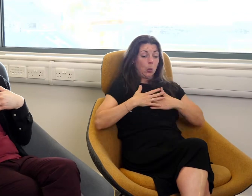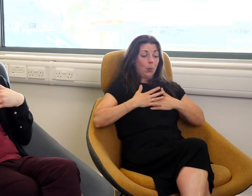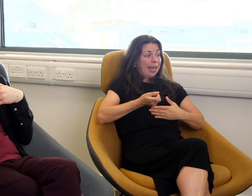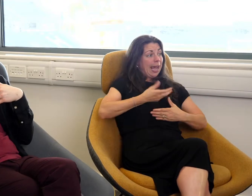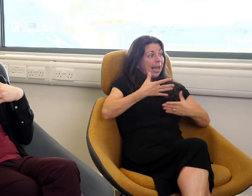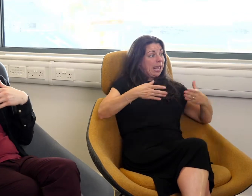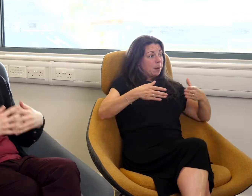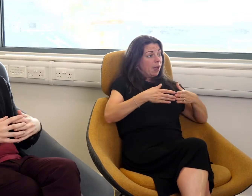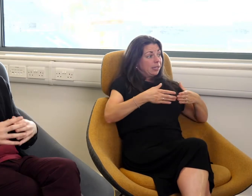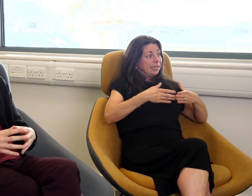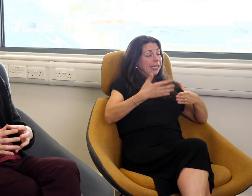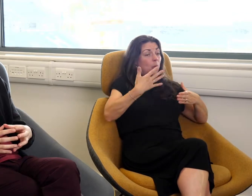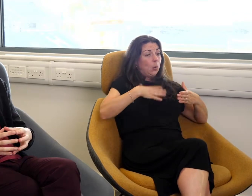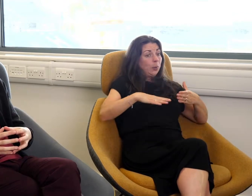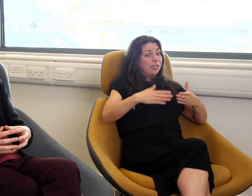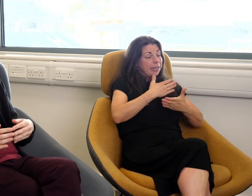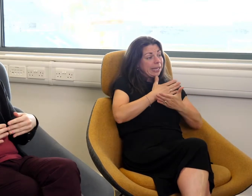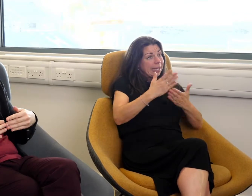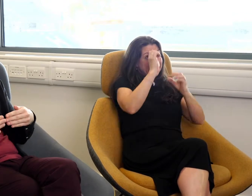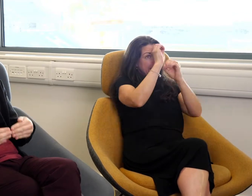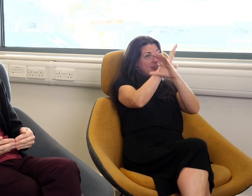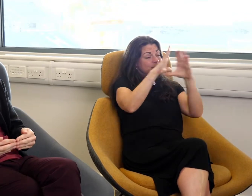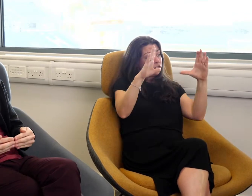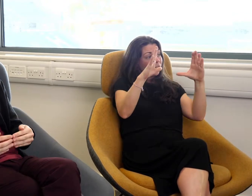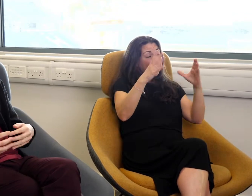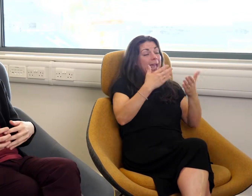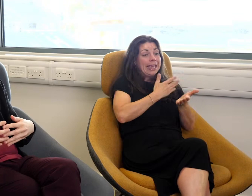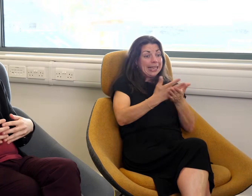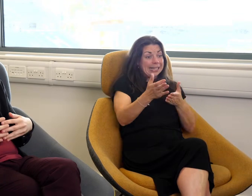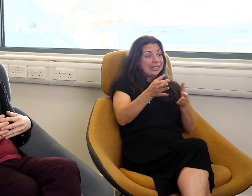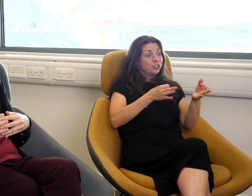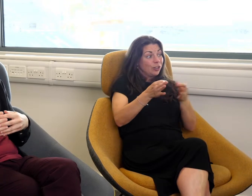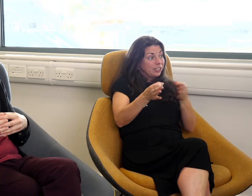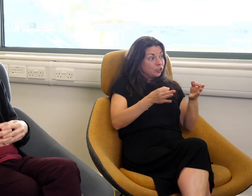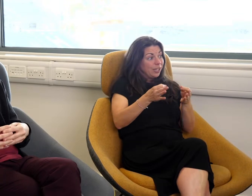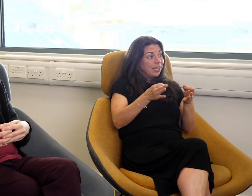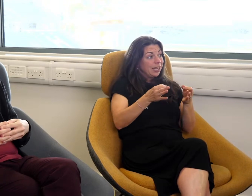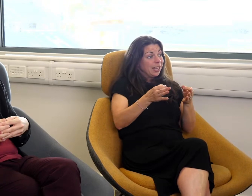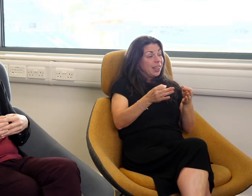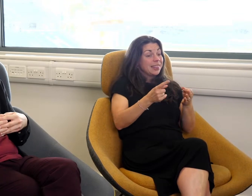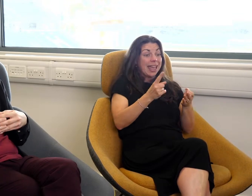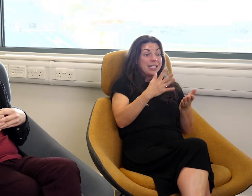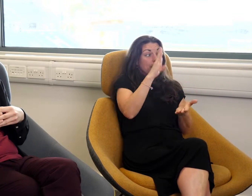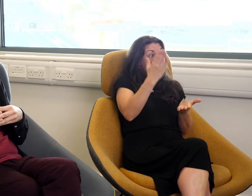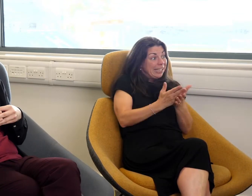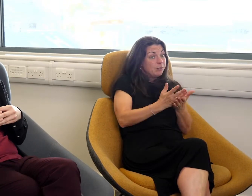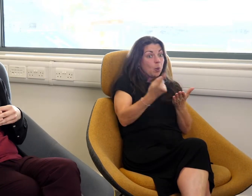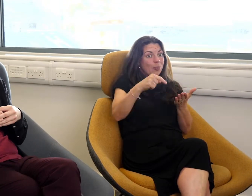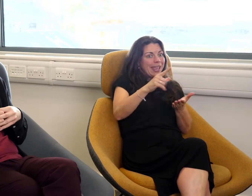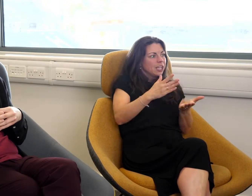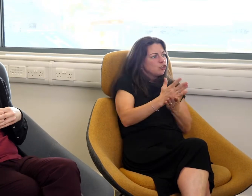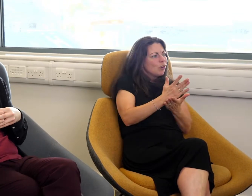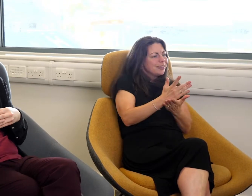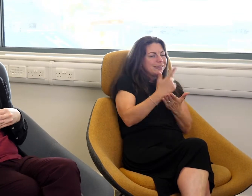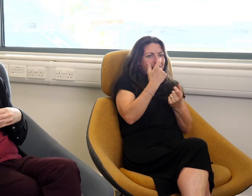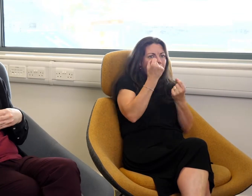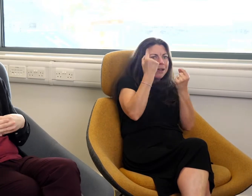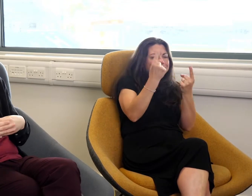forward a really clear vision and strategy that is believable, that people understand, that people, can get